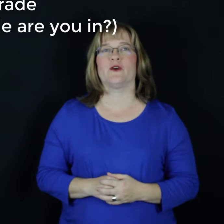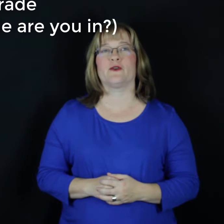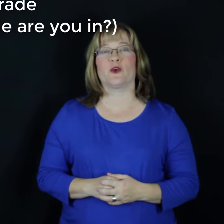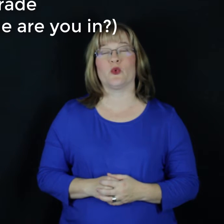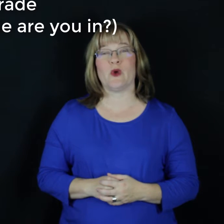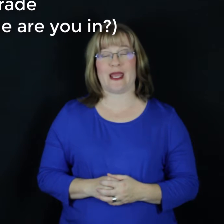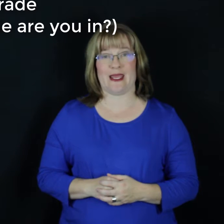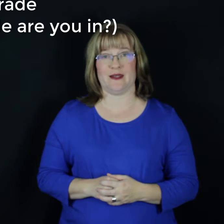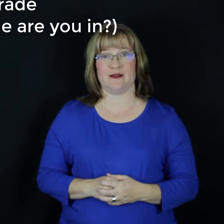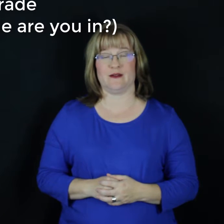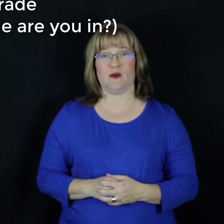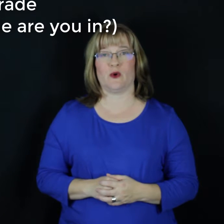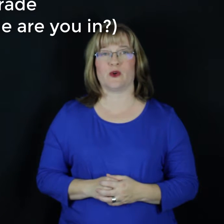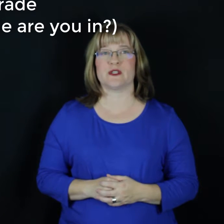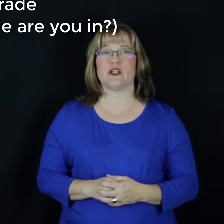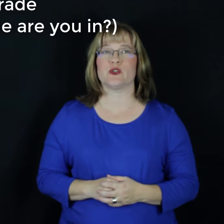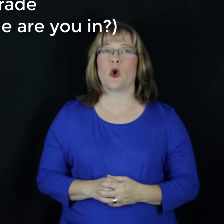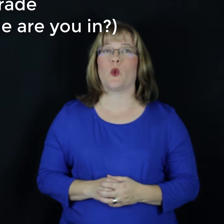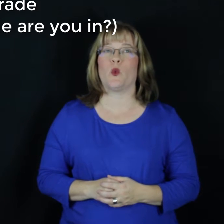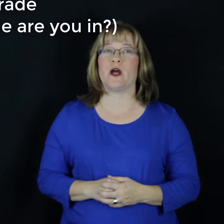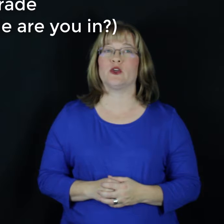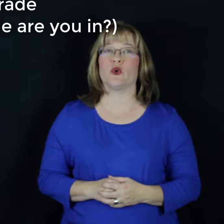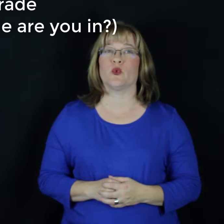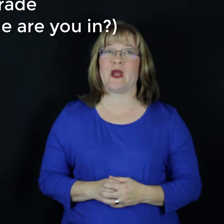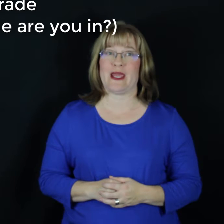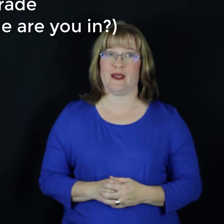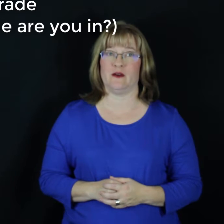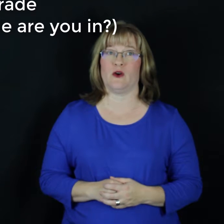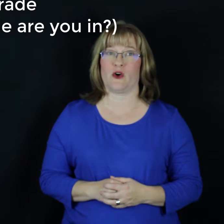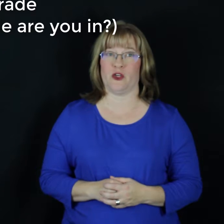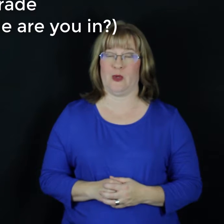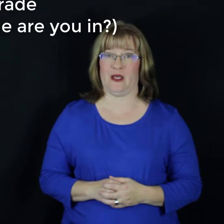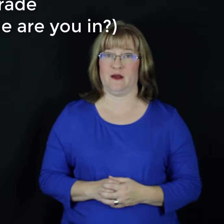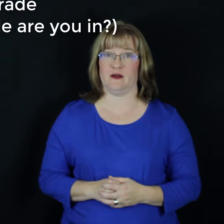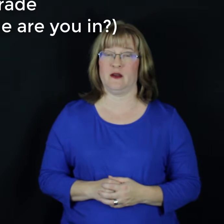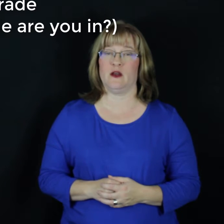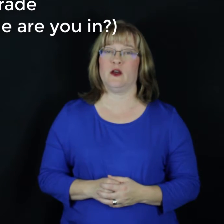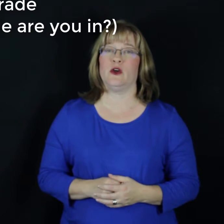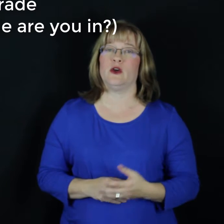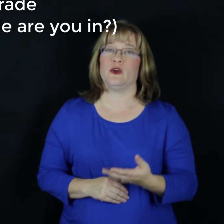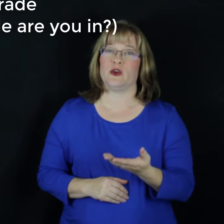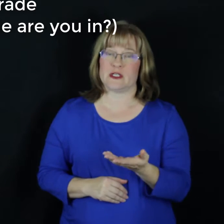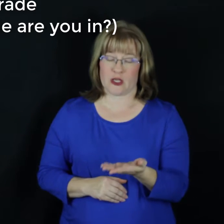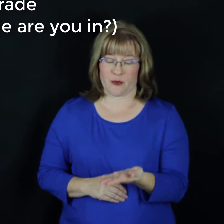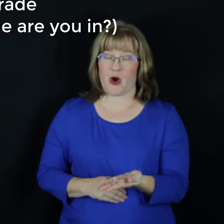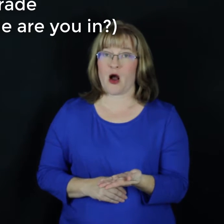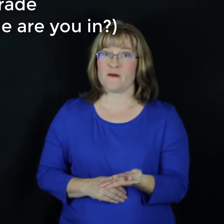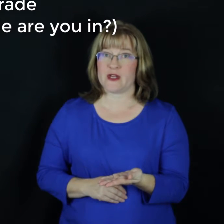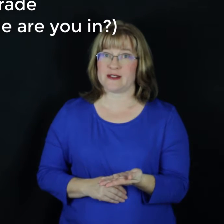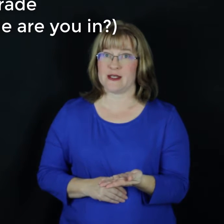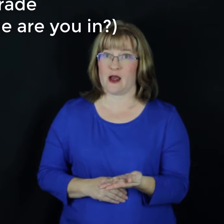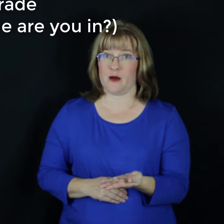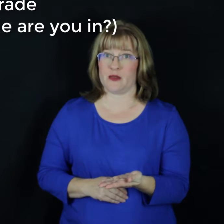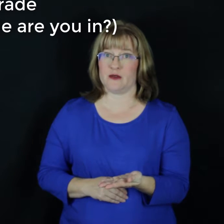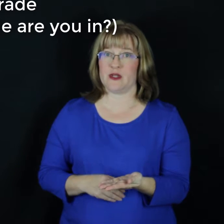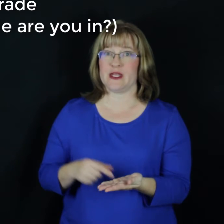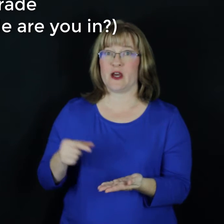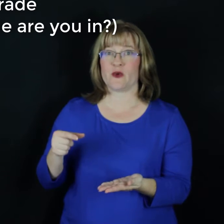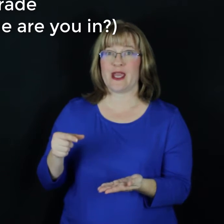For grade, or such as what grade are you in? You're going to take your palm facing up. The other hand